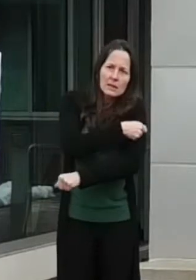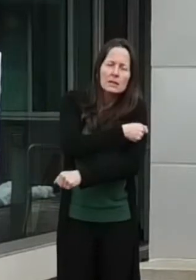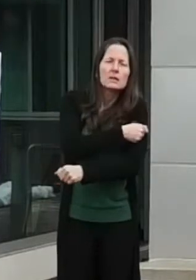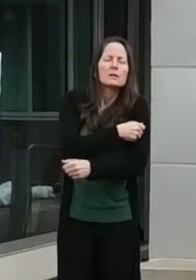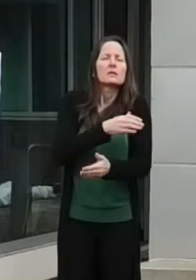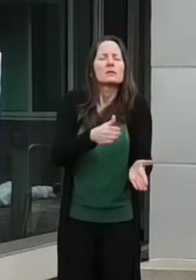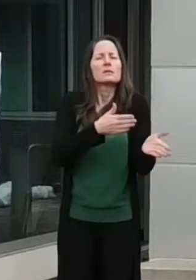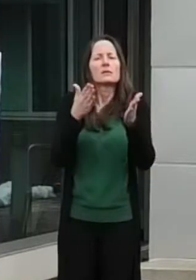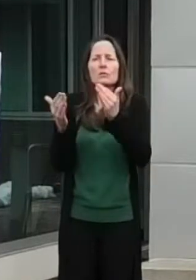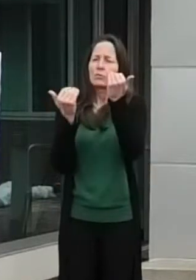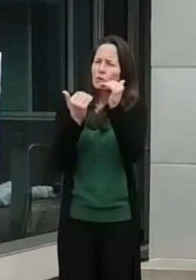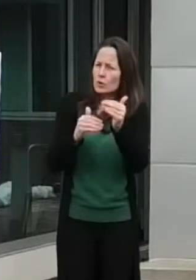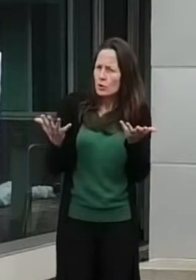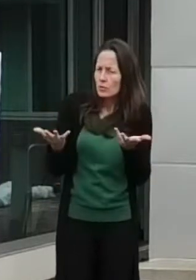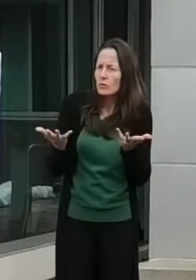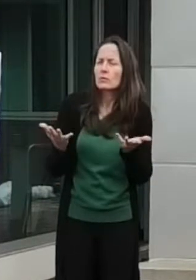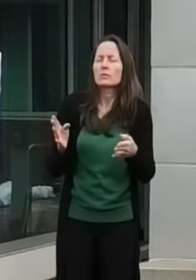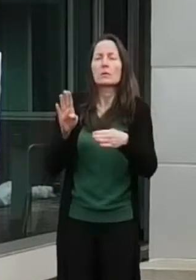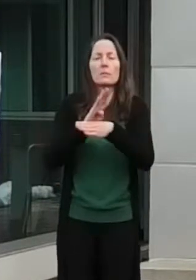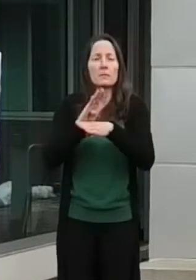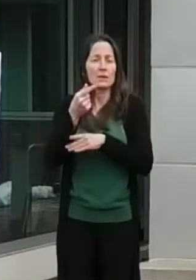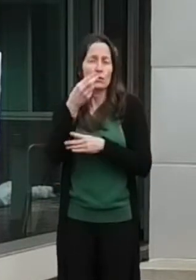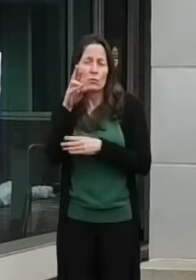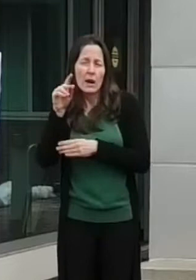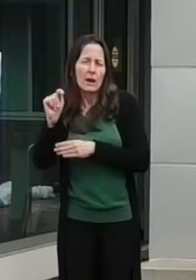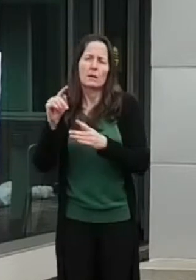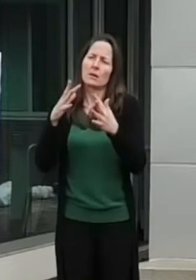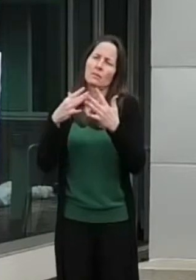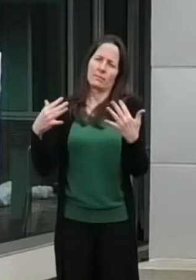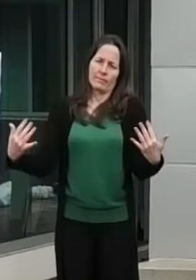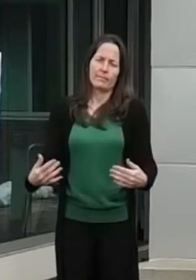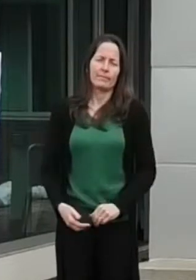business grants, and more.